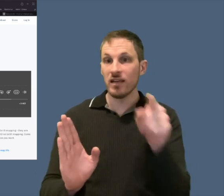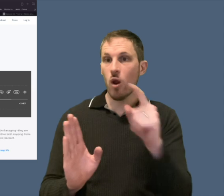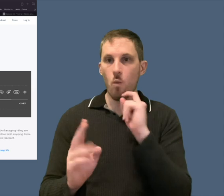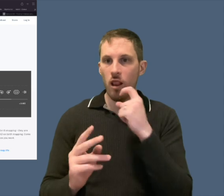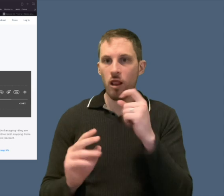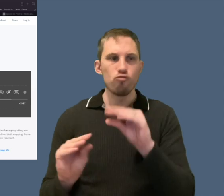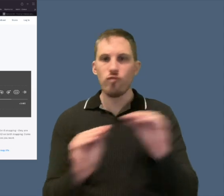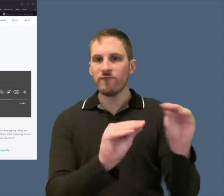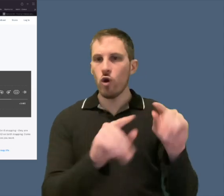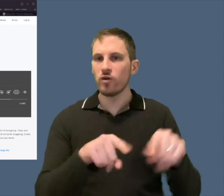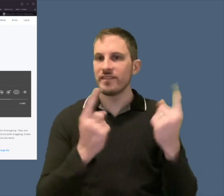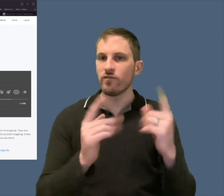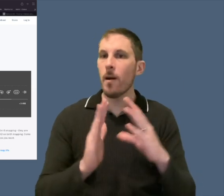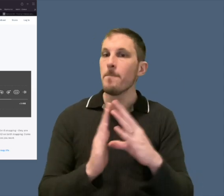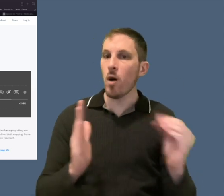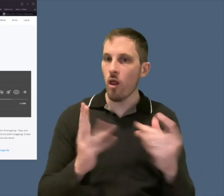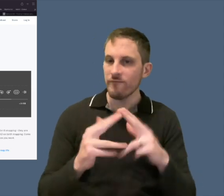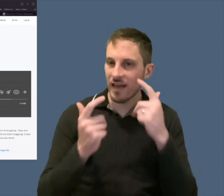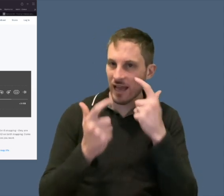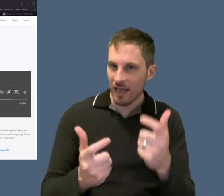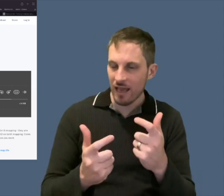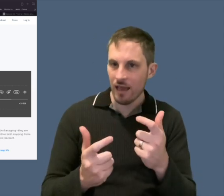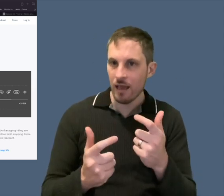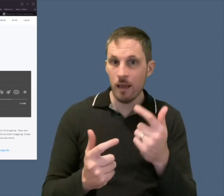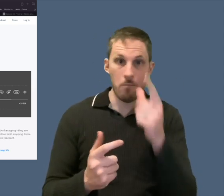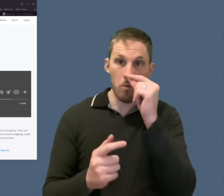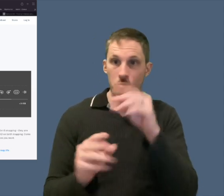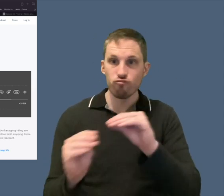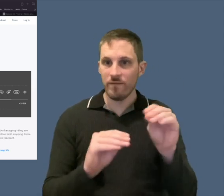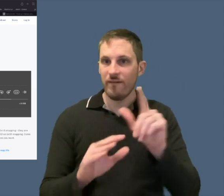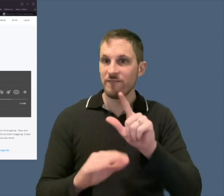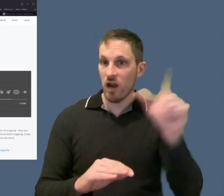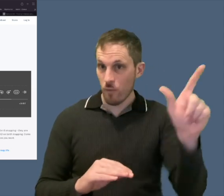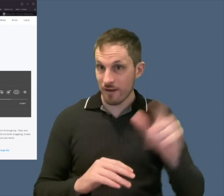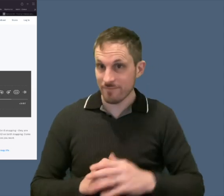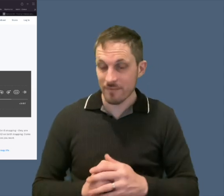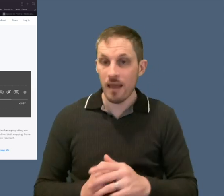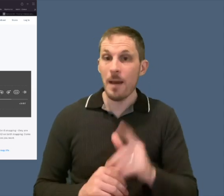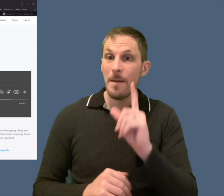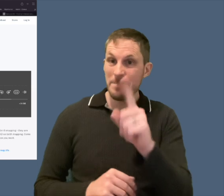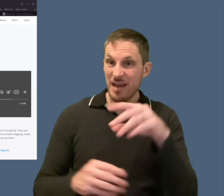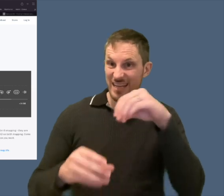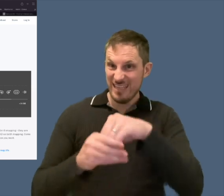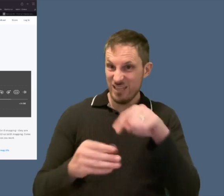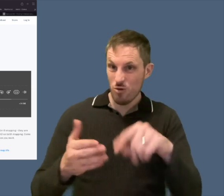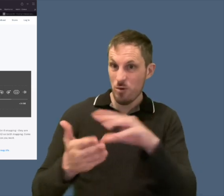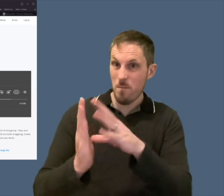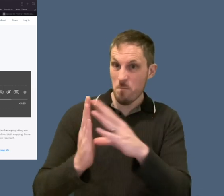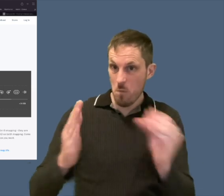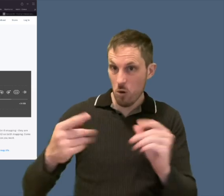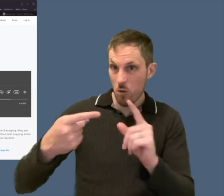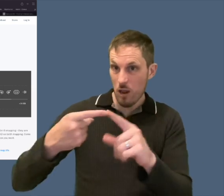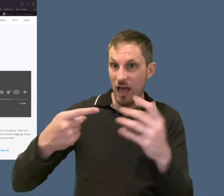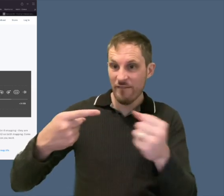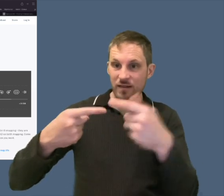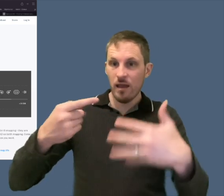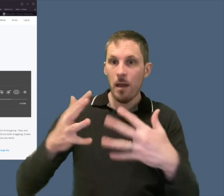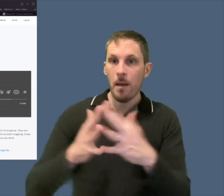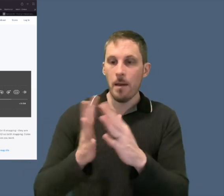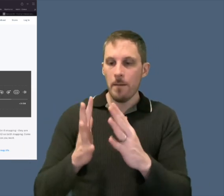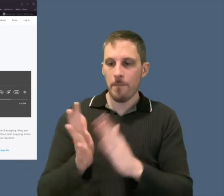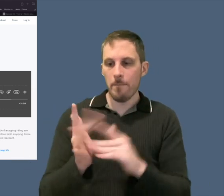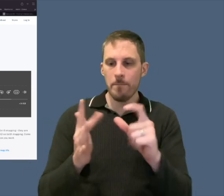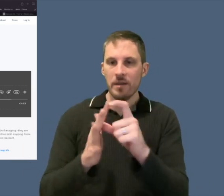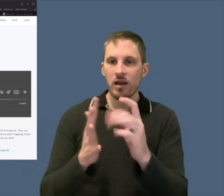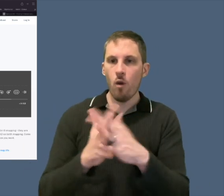different model and quite possibly far away. But within those models, you've got your midwifery-led care and